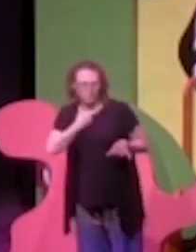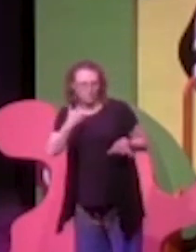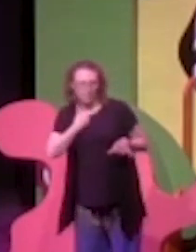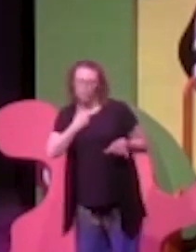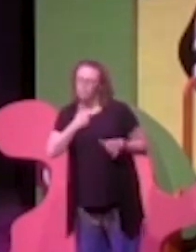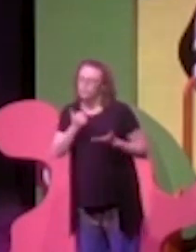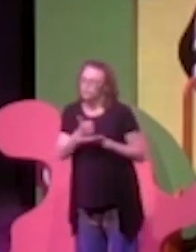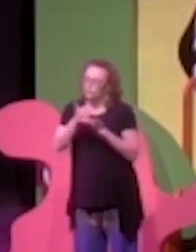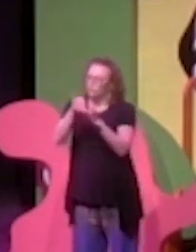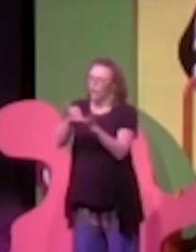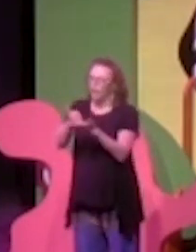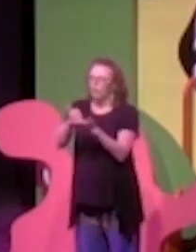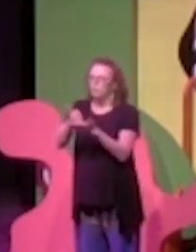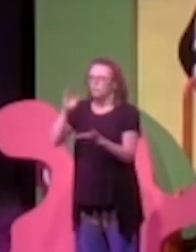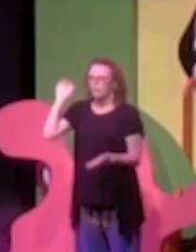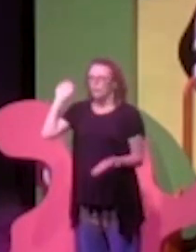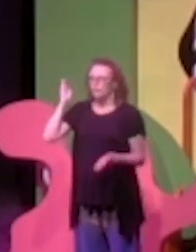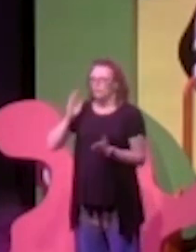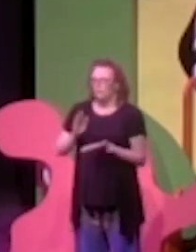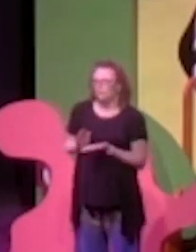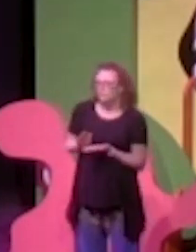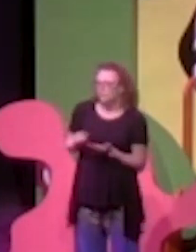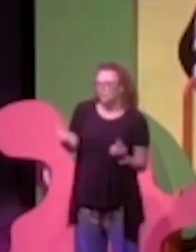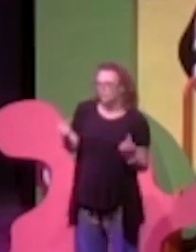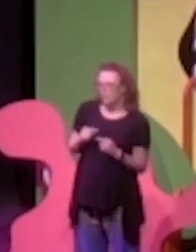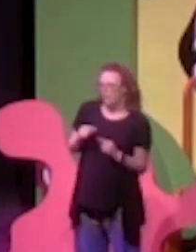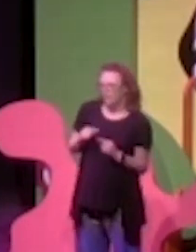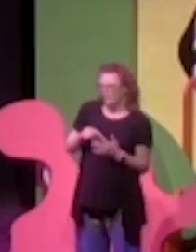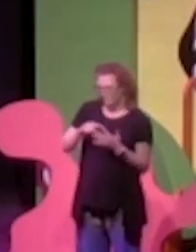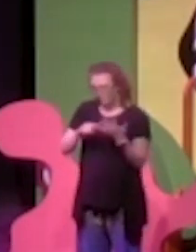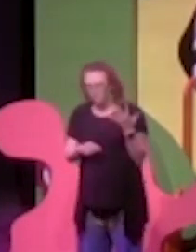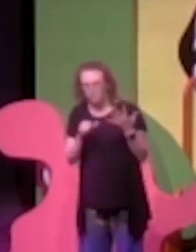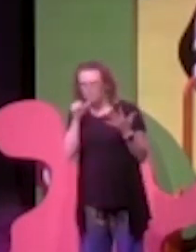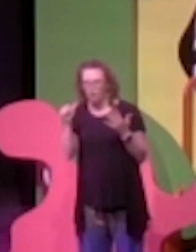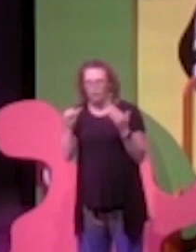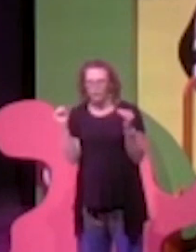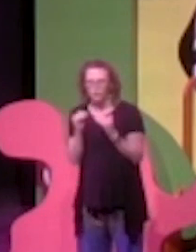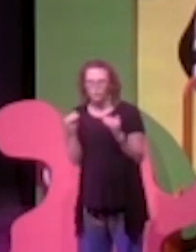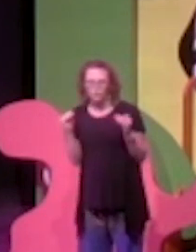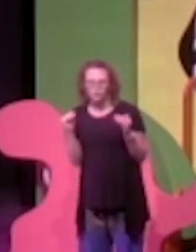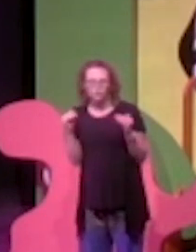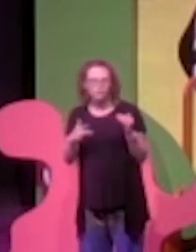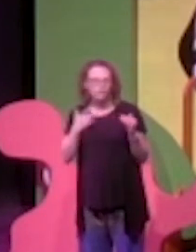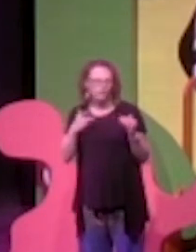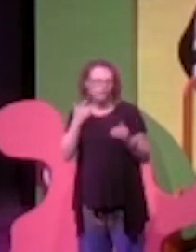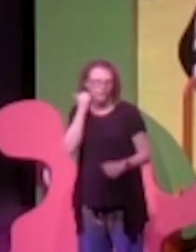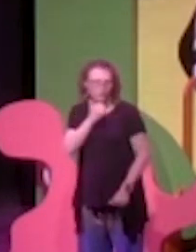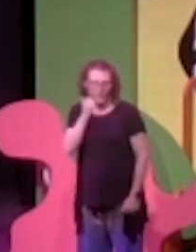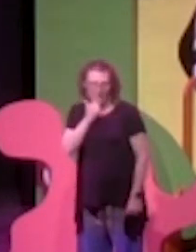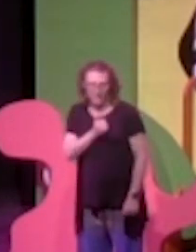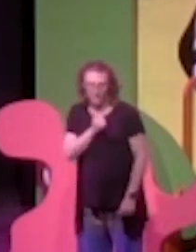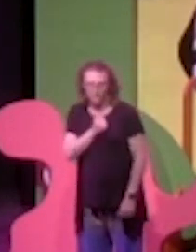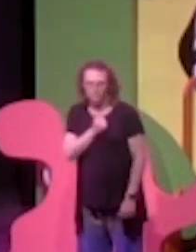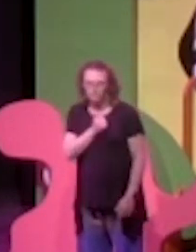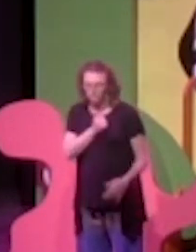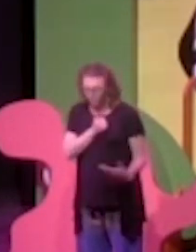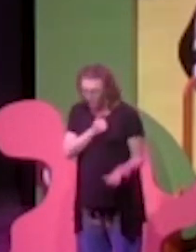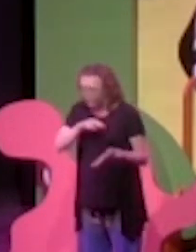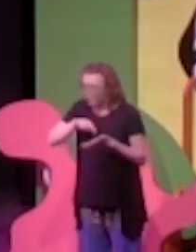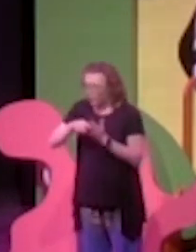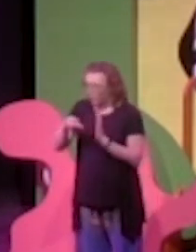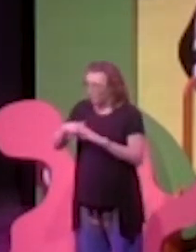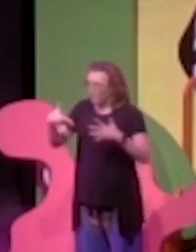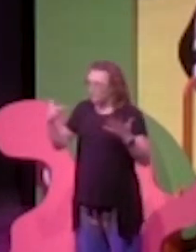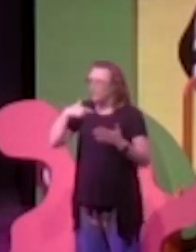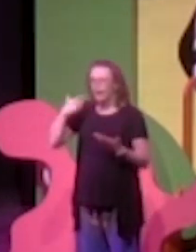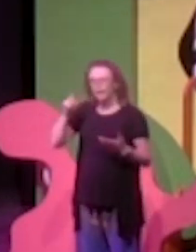harshness? And so economic equity to me means that I create opportunities for